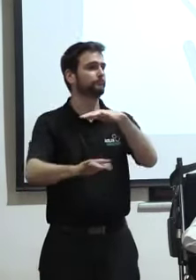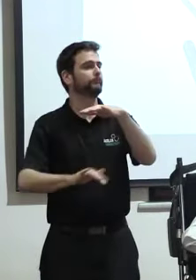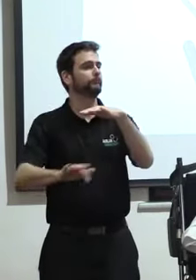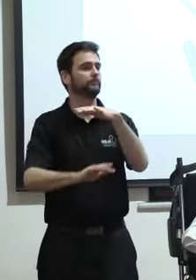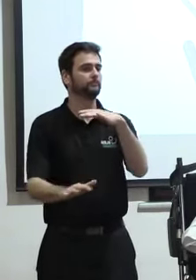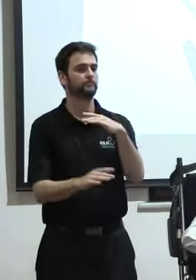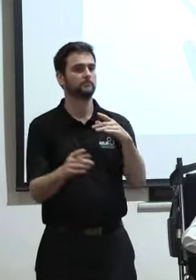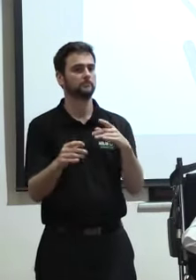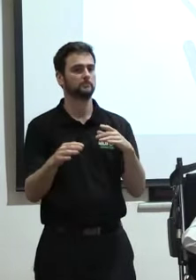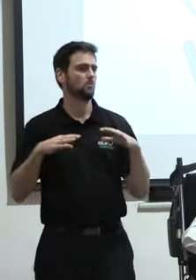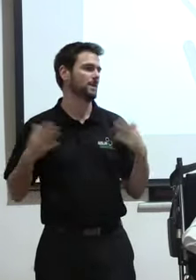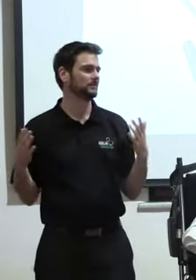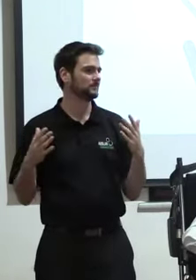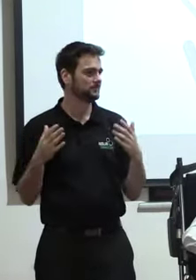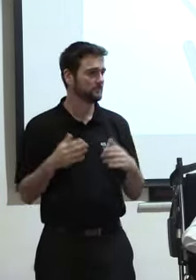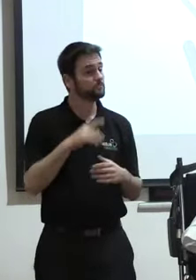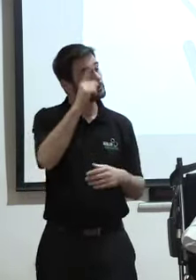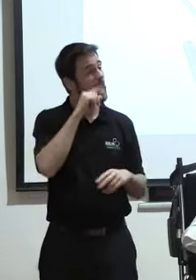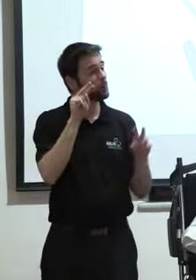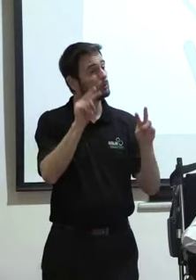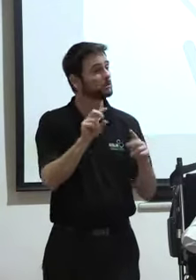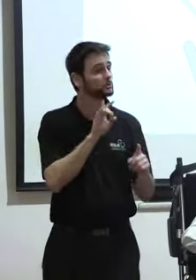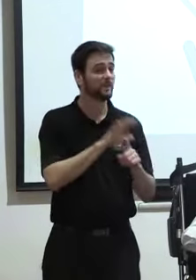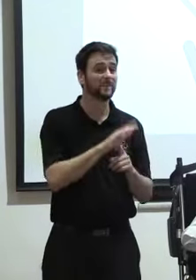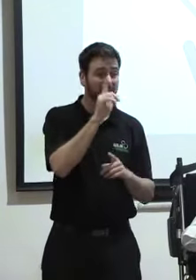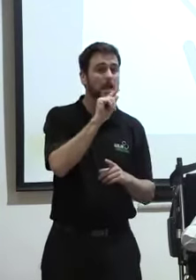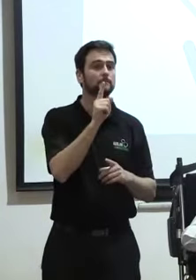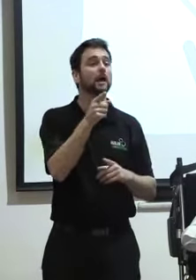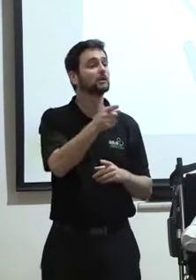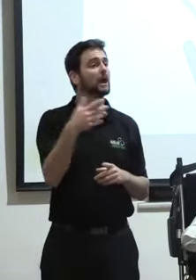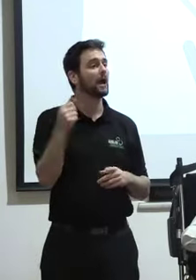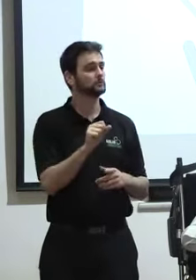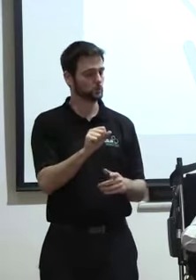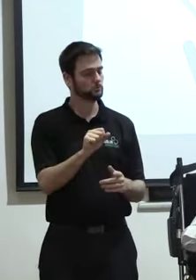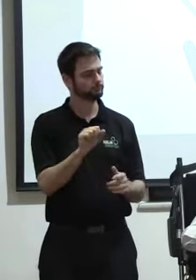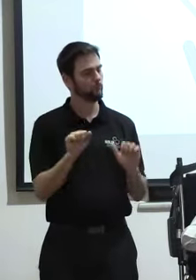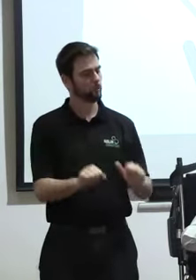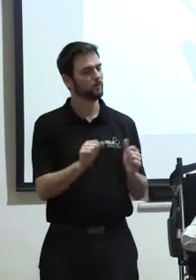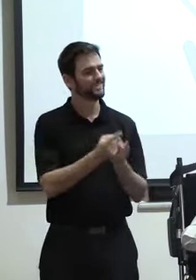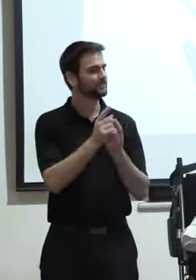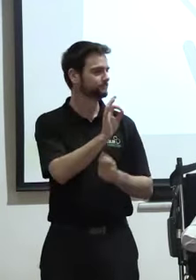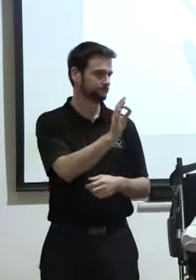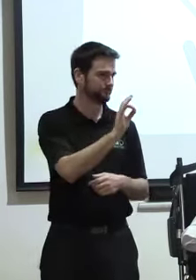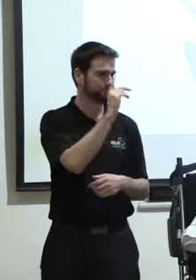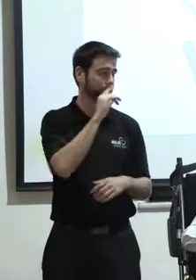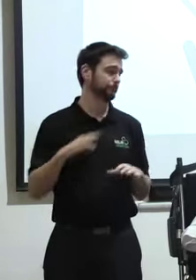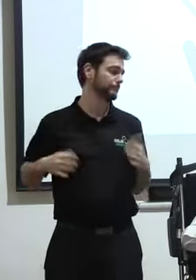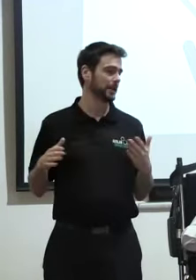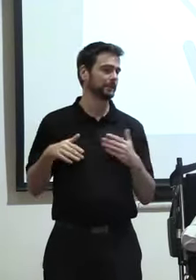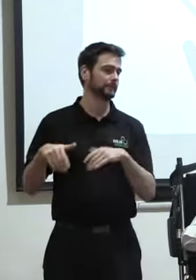need to. You don't need to authorize any payments once you've set it up. But if you're self-managing, this is where you log